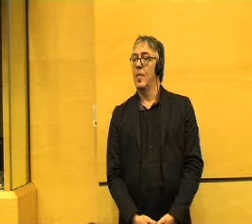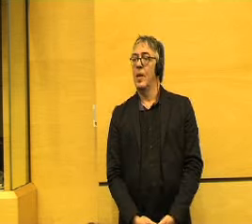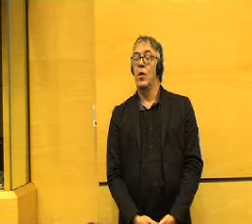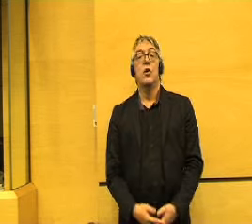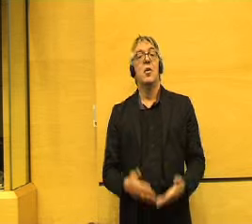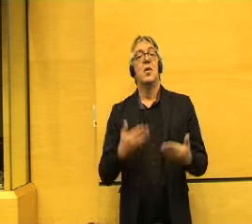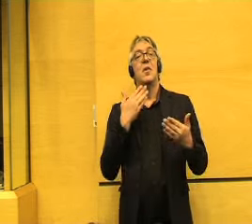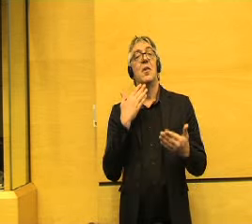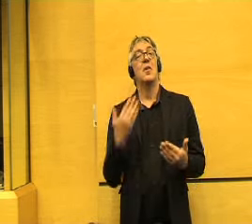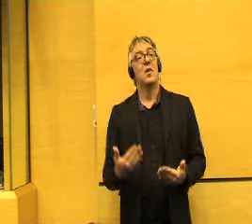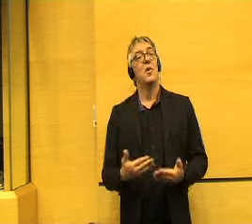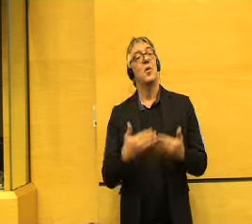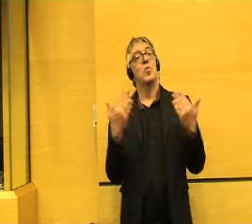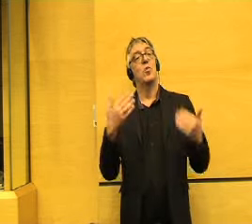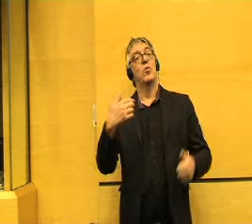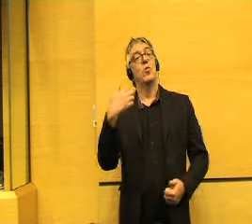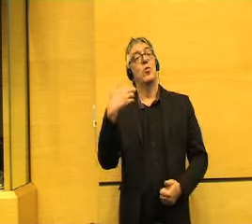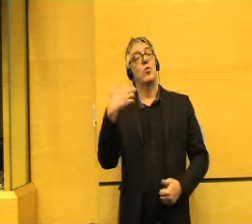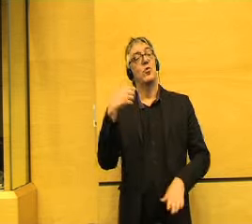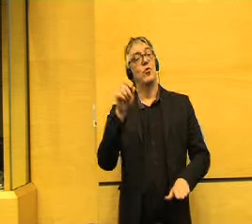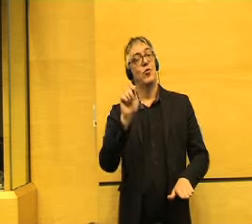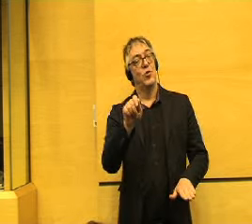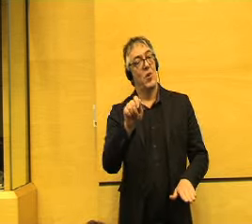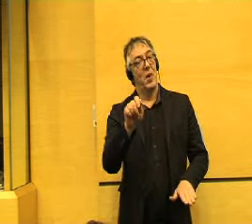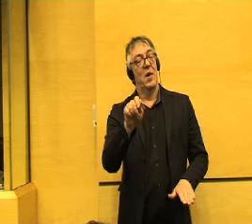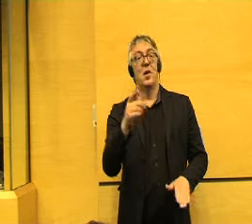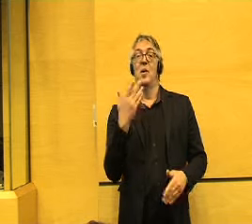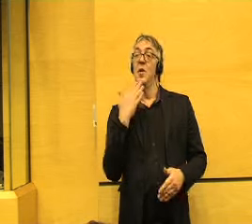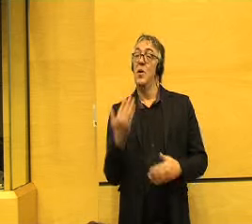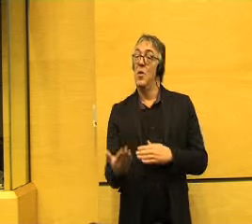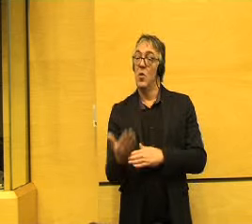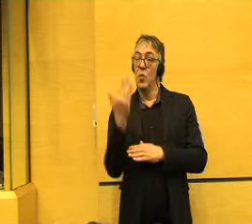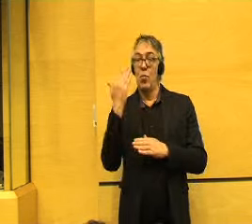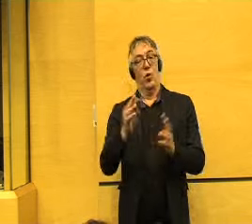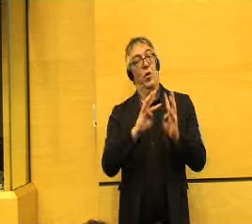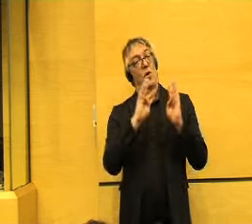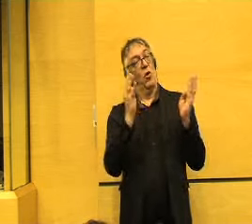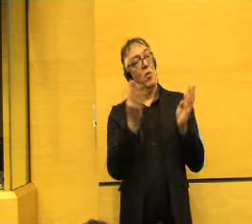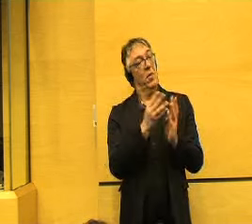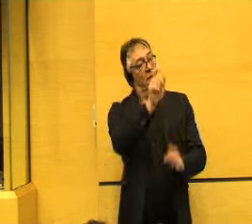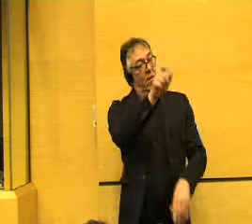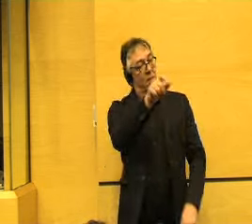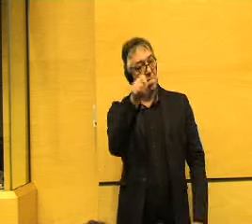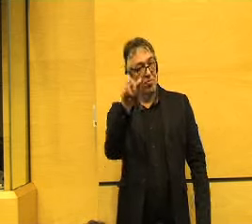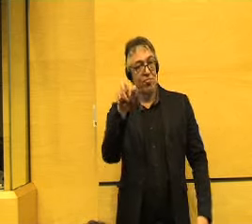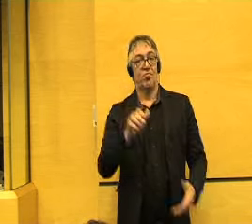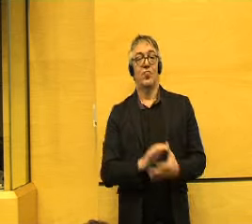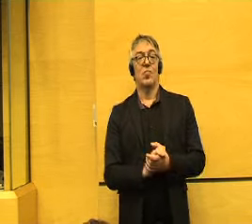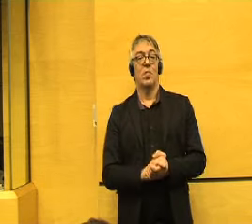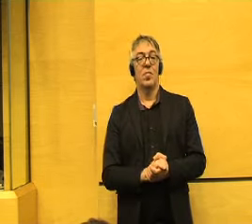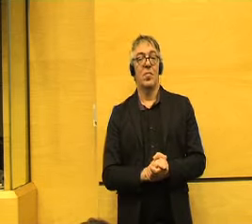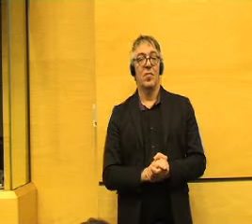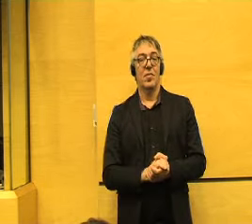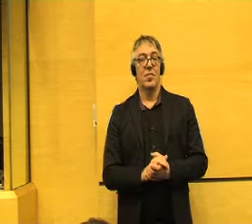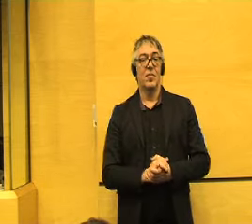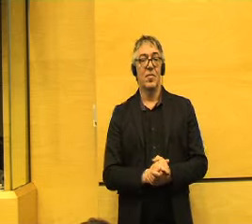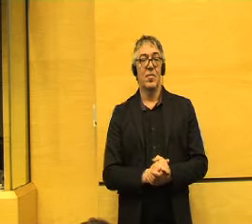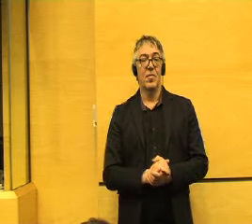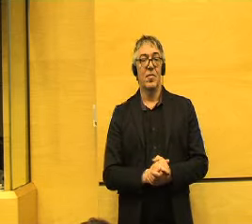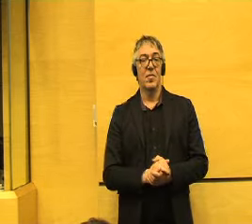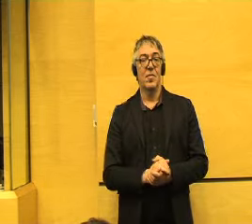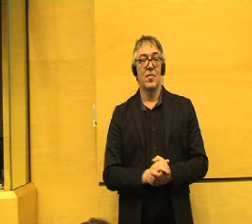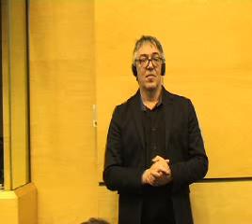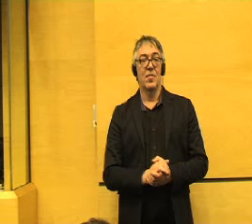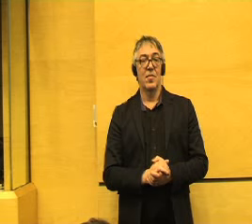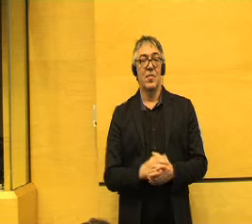Good morning, Madam Chair and all committee members. We would like to reply